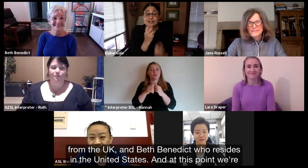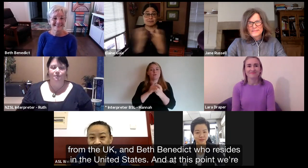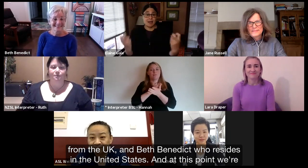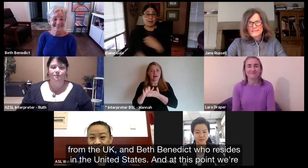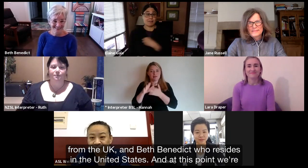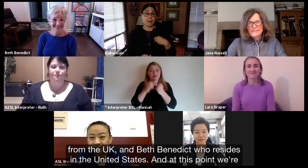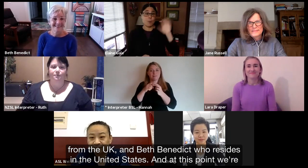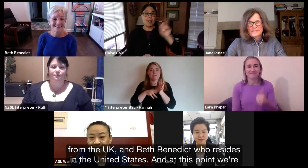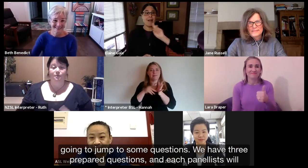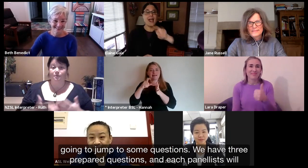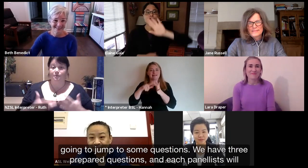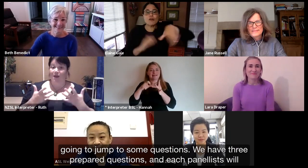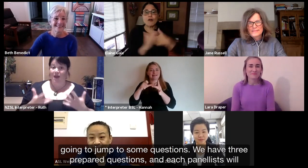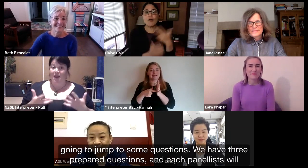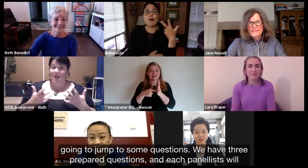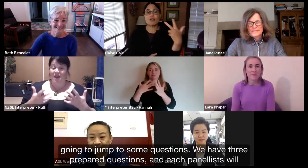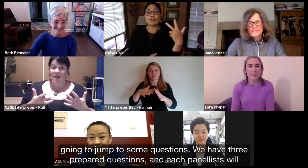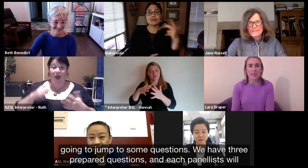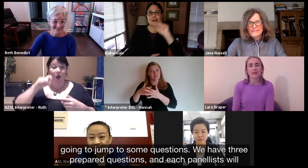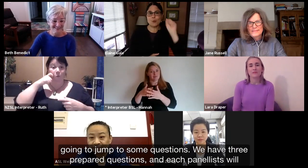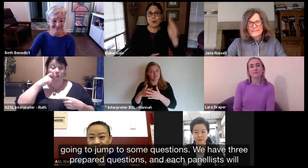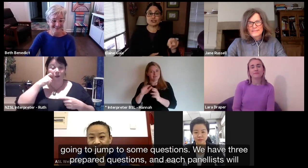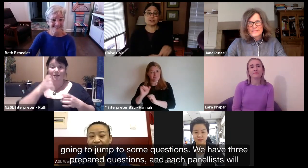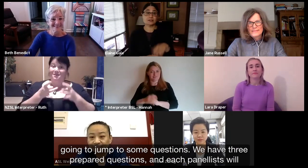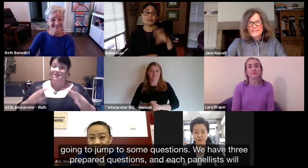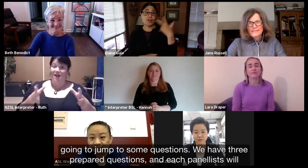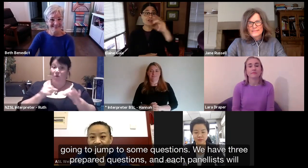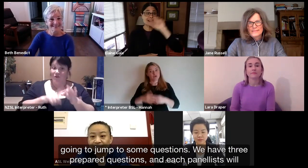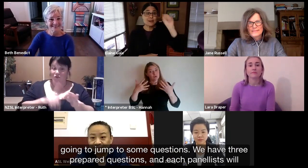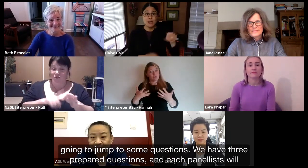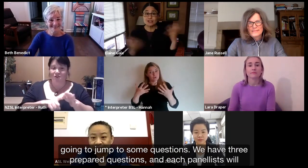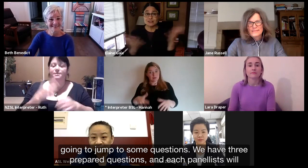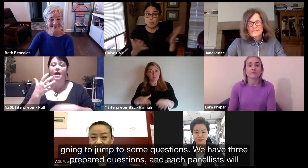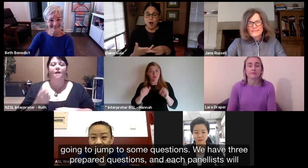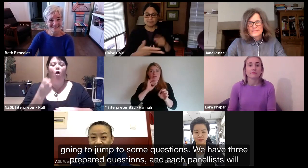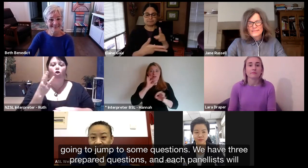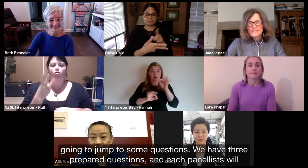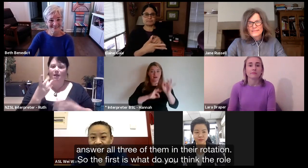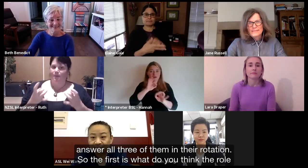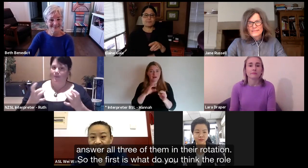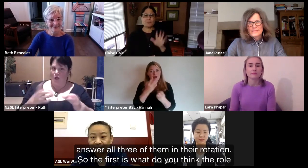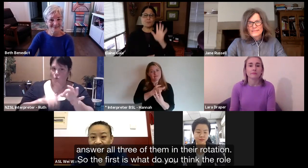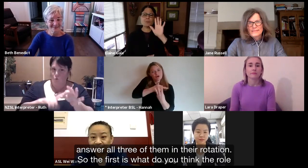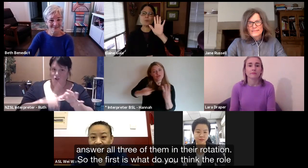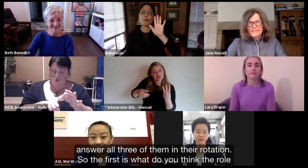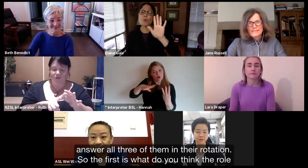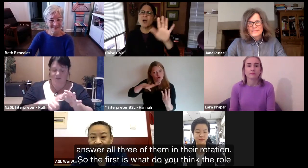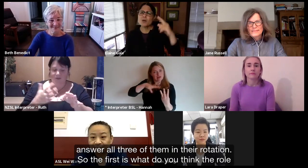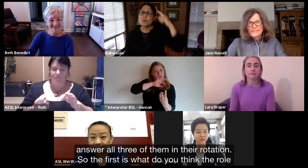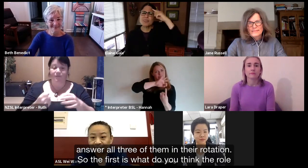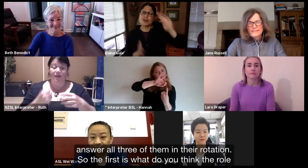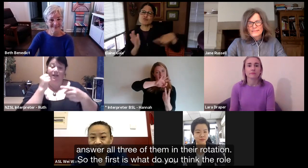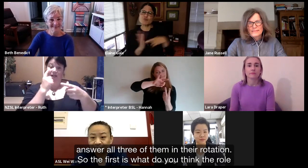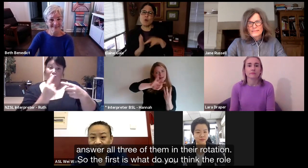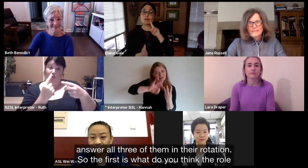And at this point, we're going to jump to some questions. We have three prepared questions and each panelist will answer all three of them